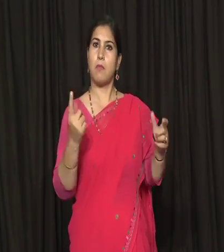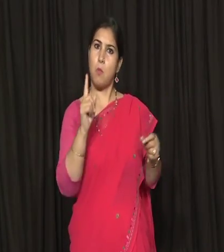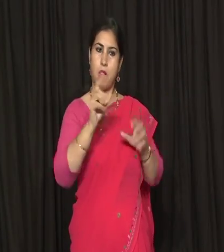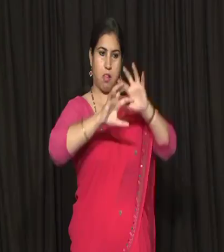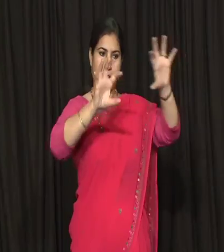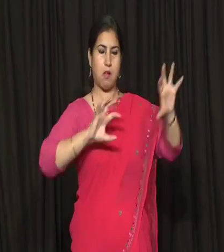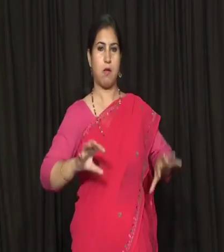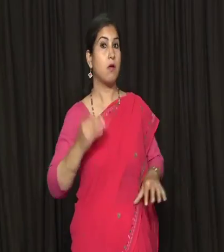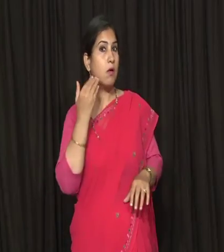century?